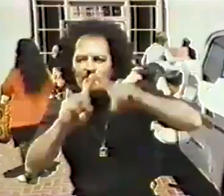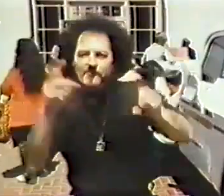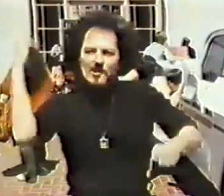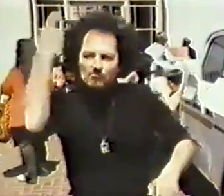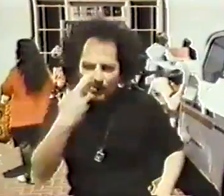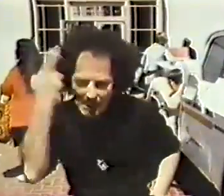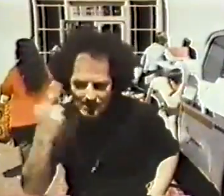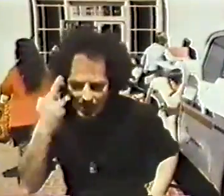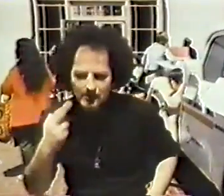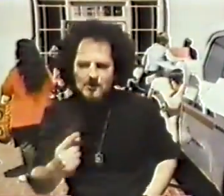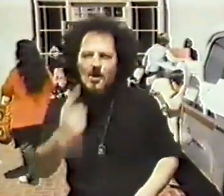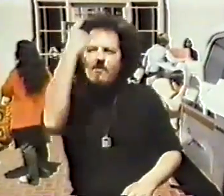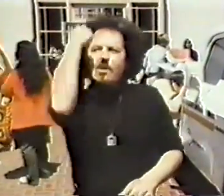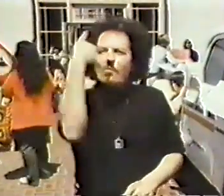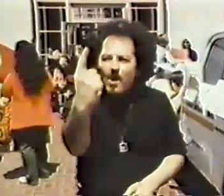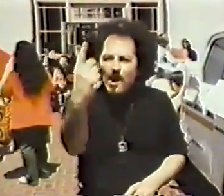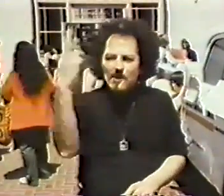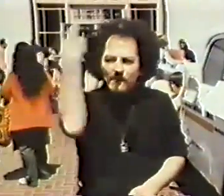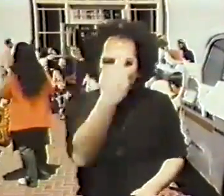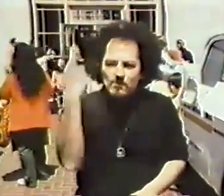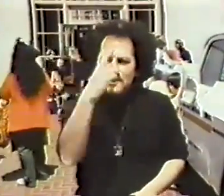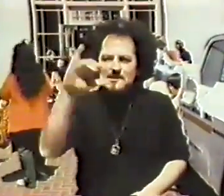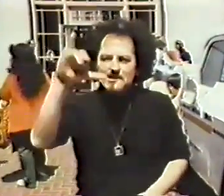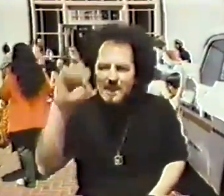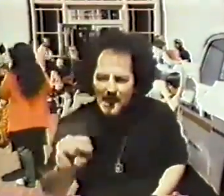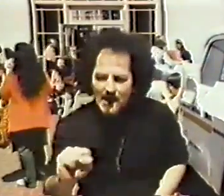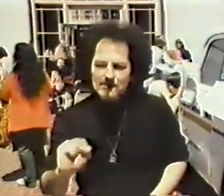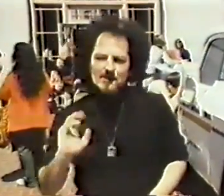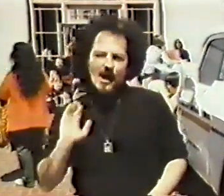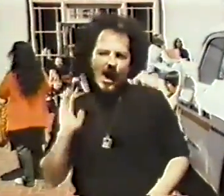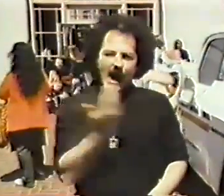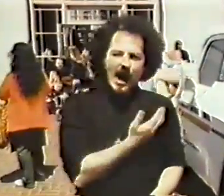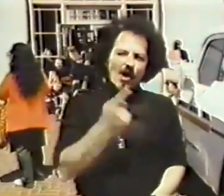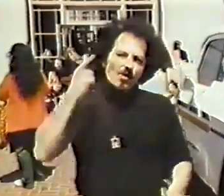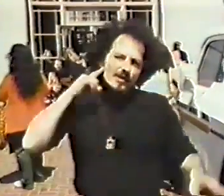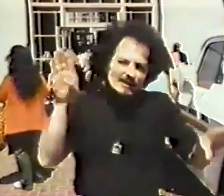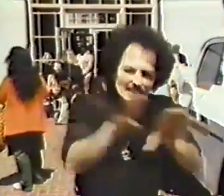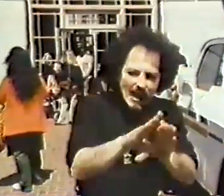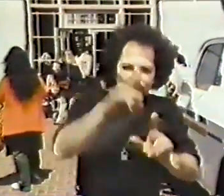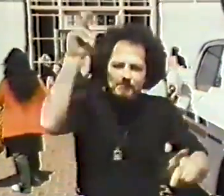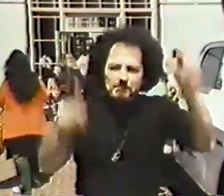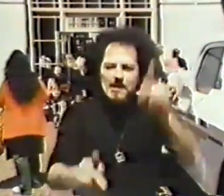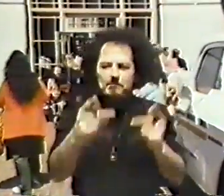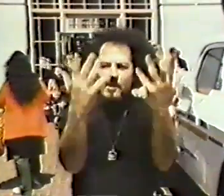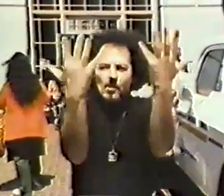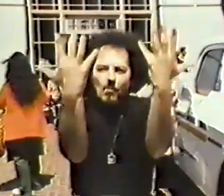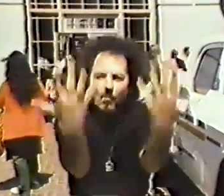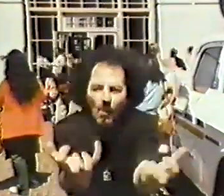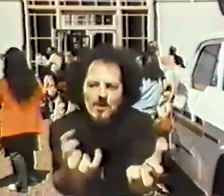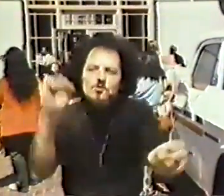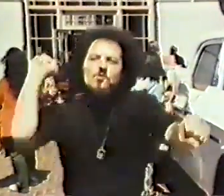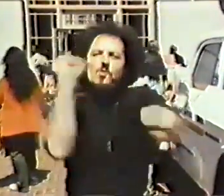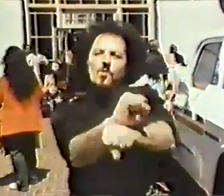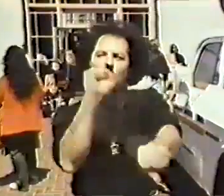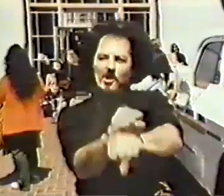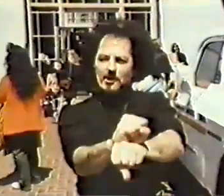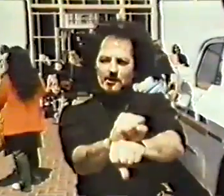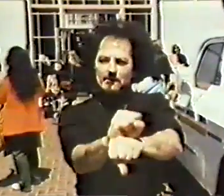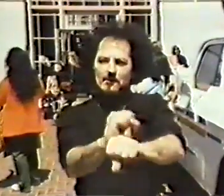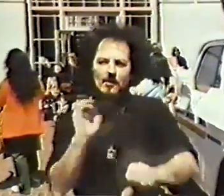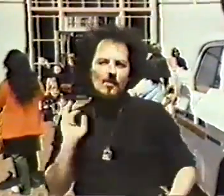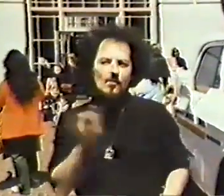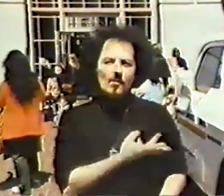many different reasons. One of the reasons is our deaf people want to